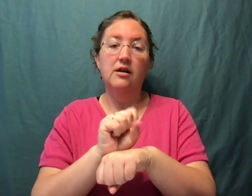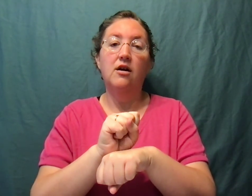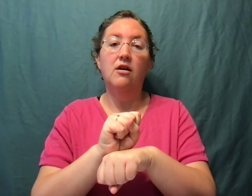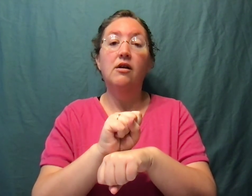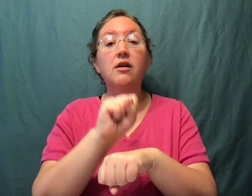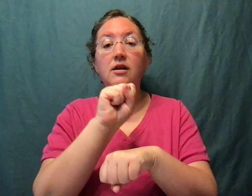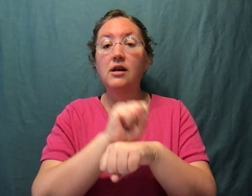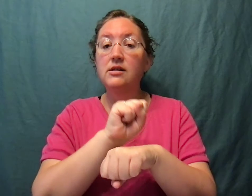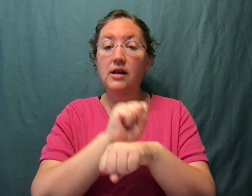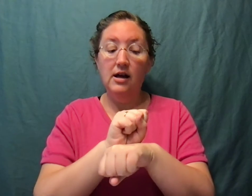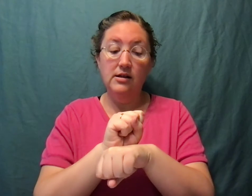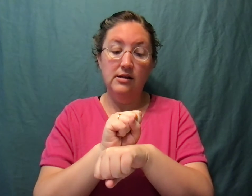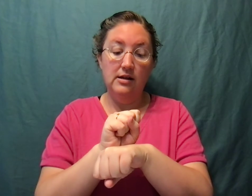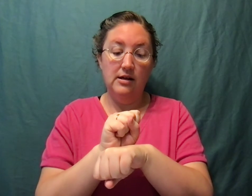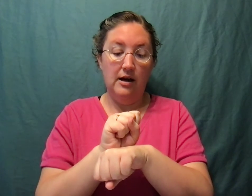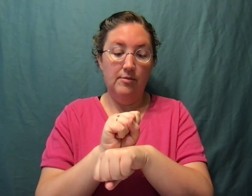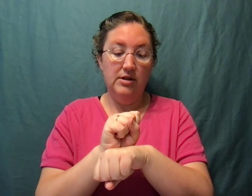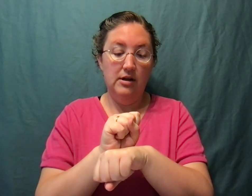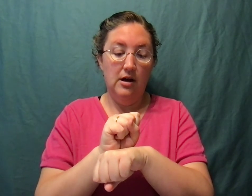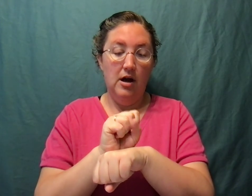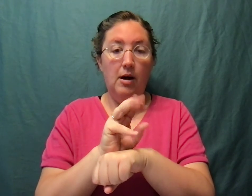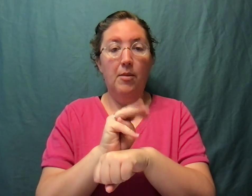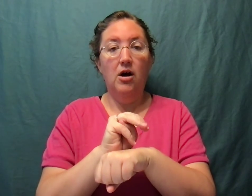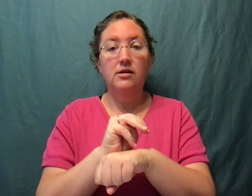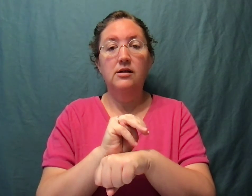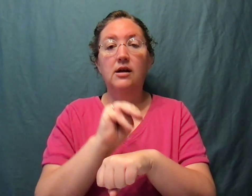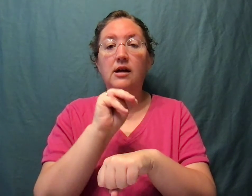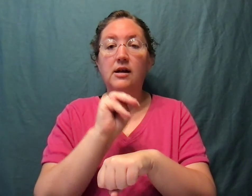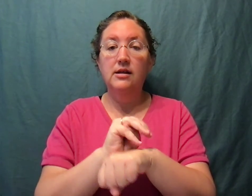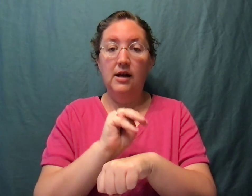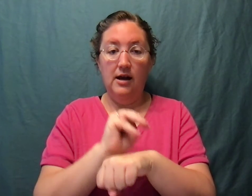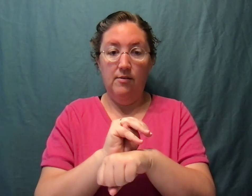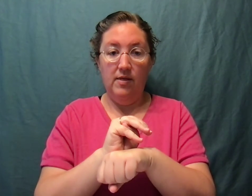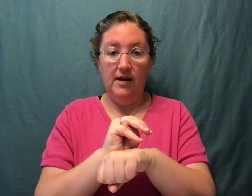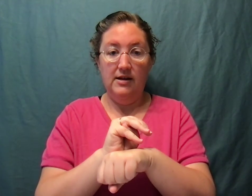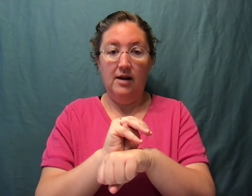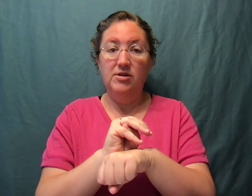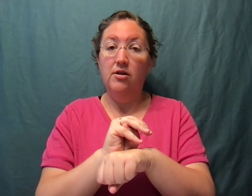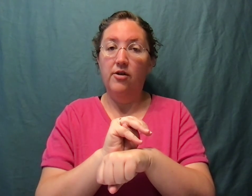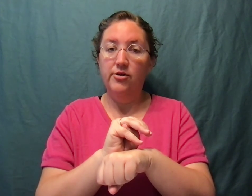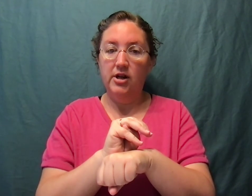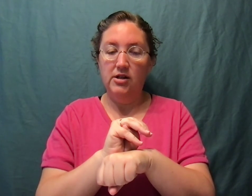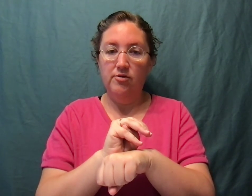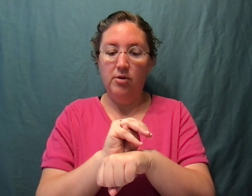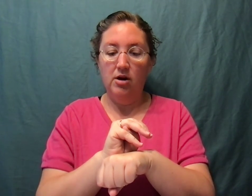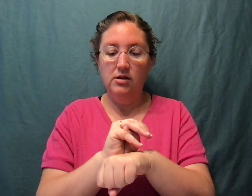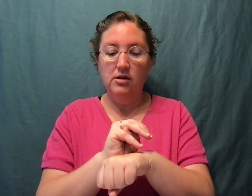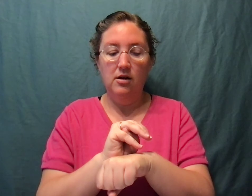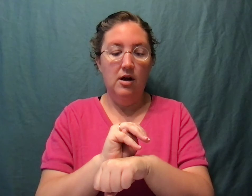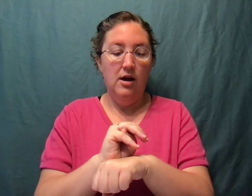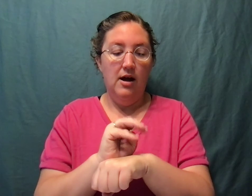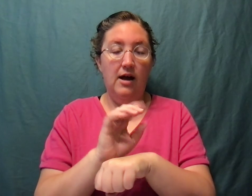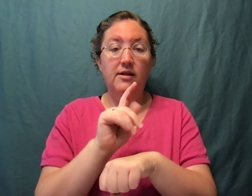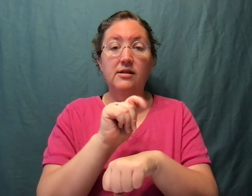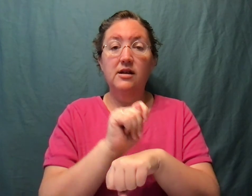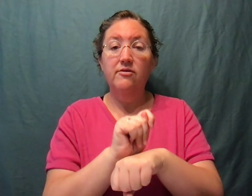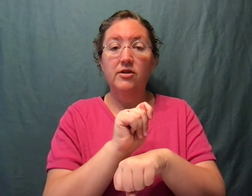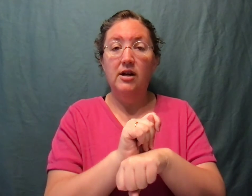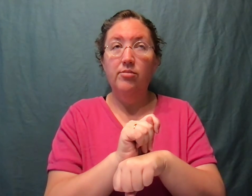Synagogue is an S that taps. Mosque is an M that taps. There are other signs for mosque, and this sign for temple